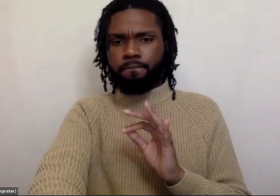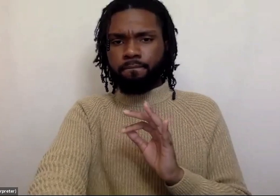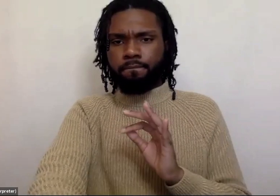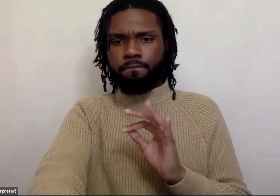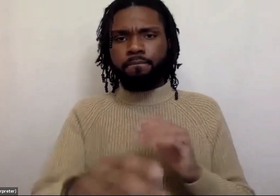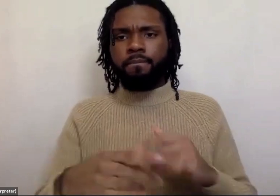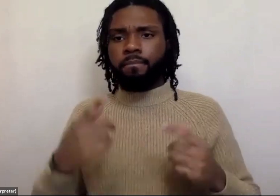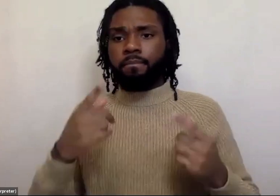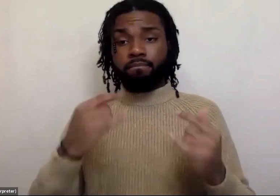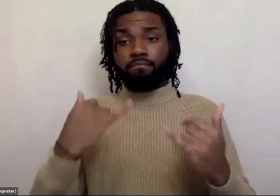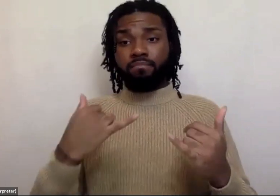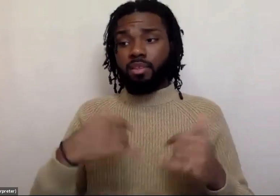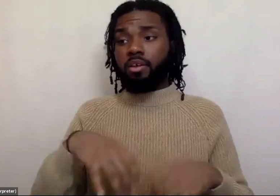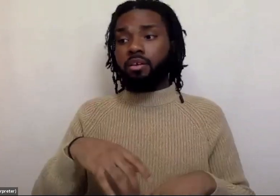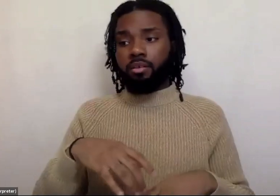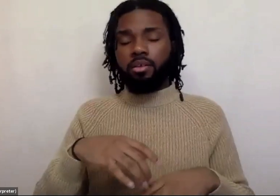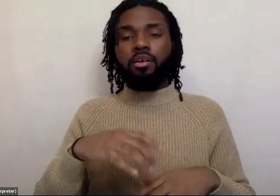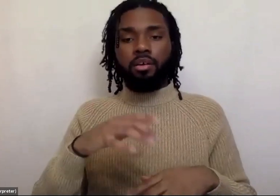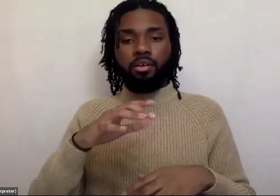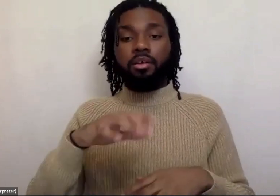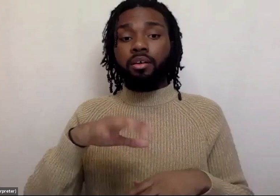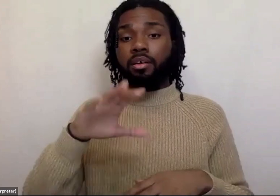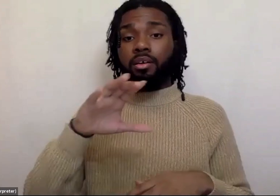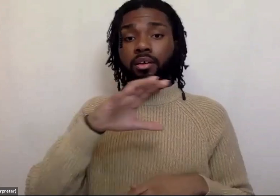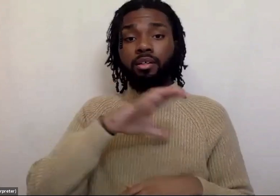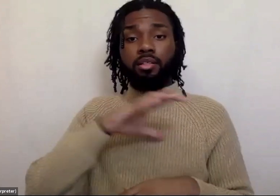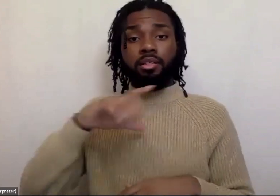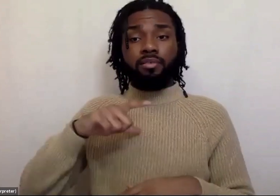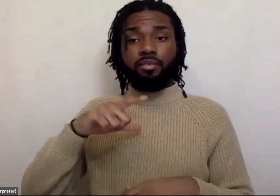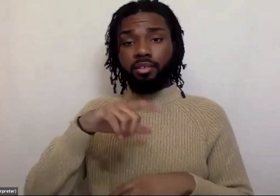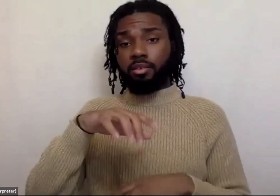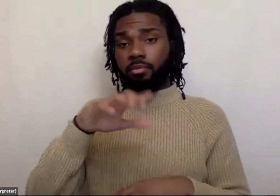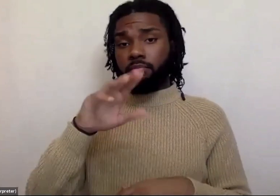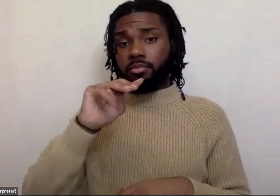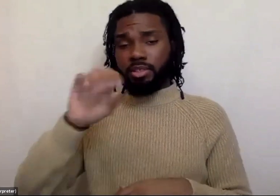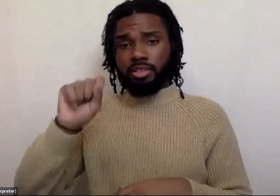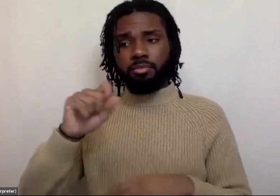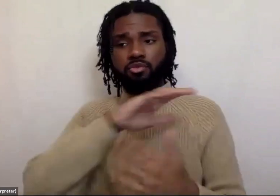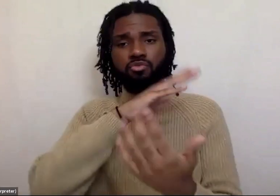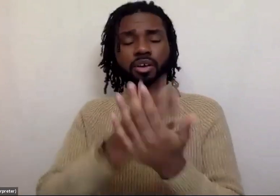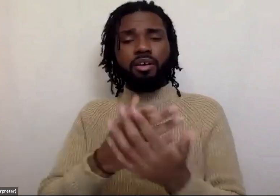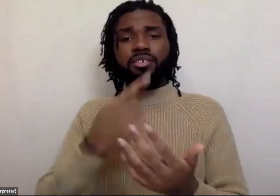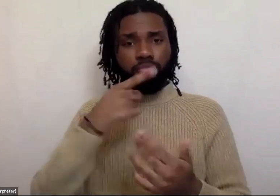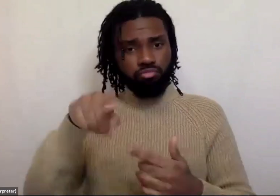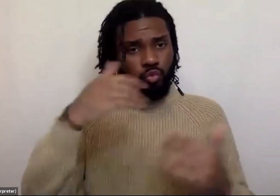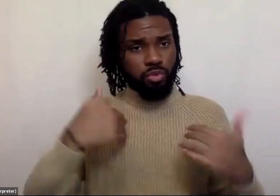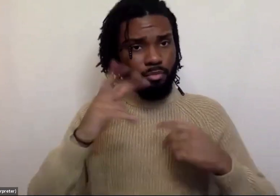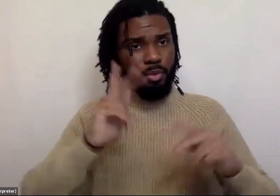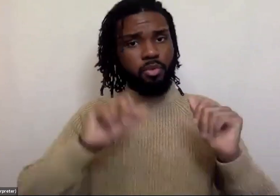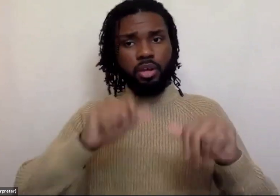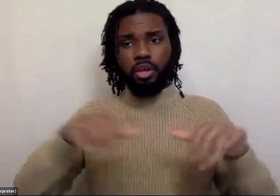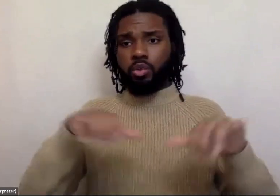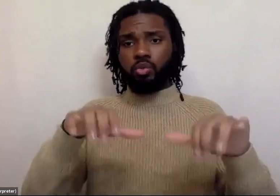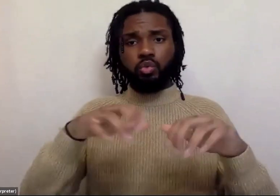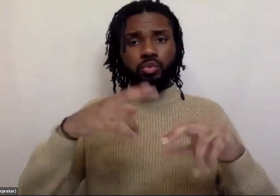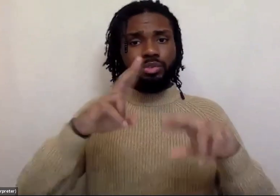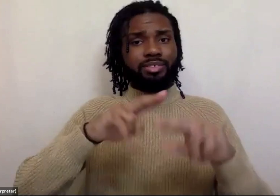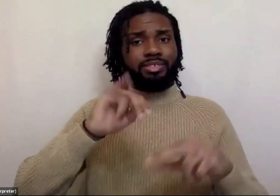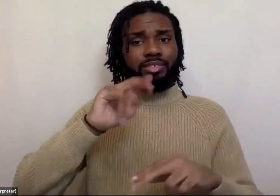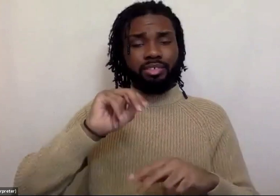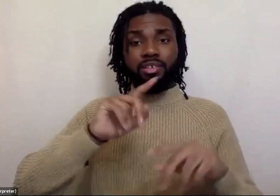Cleveland, Mississippi, and says, look, you young people can do sit-ins if you want to, but I know that our power as Black